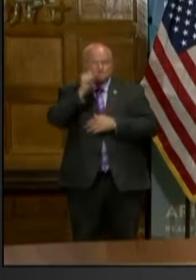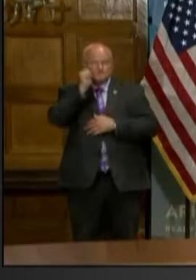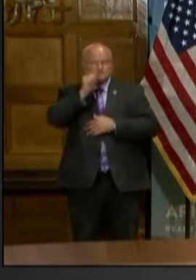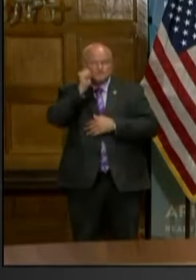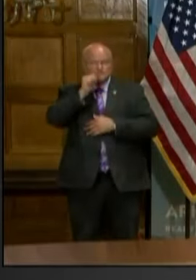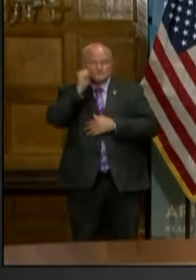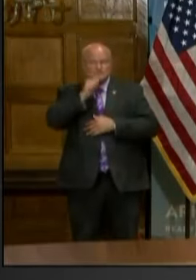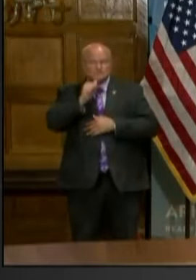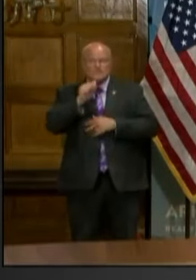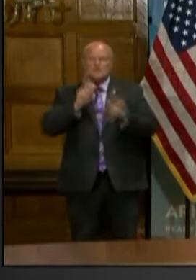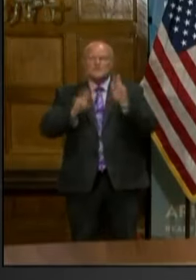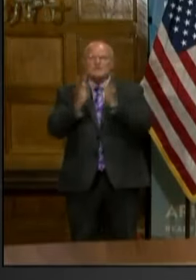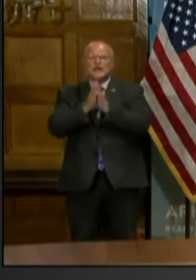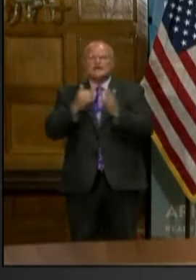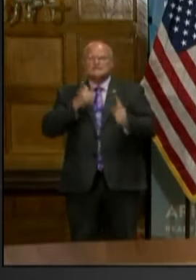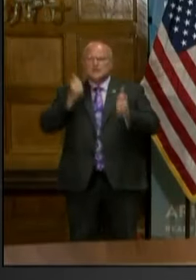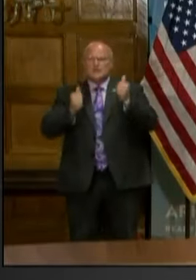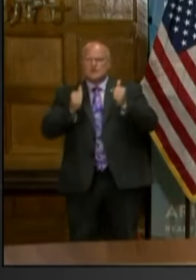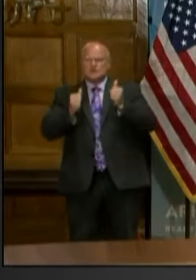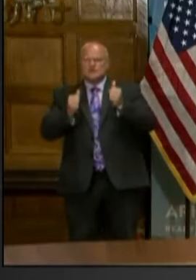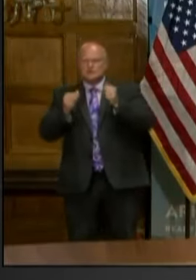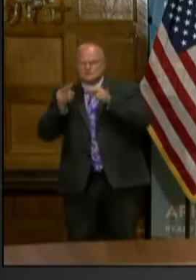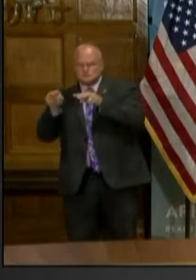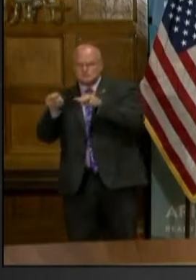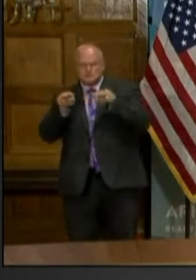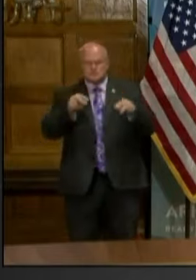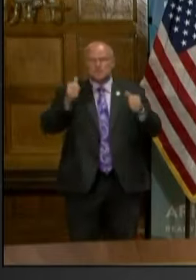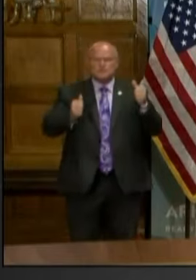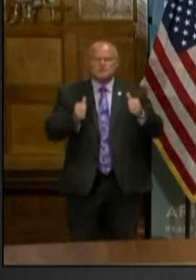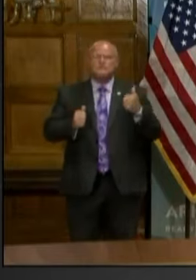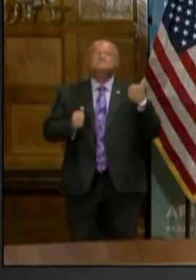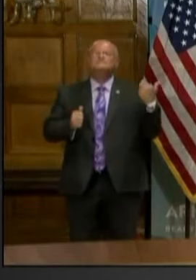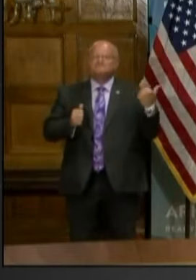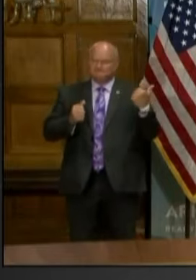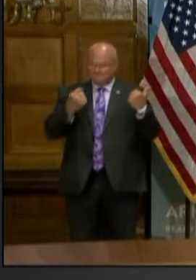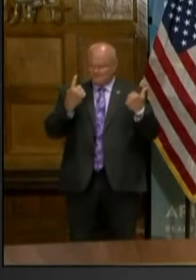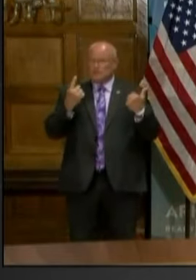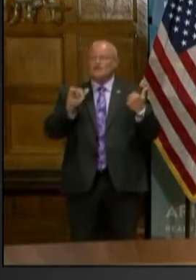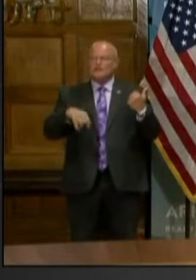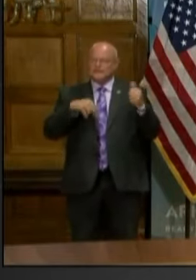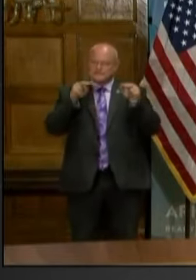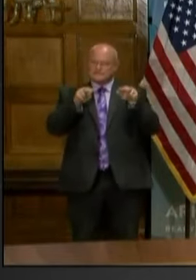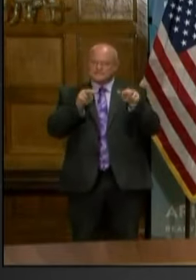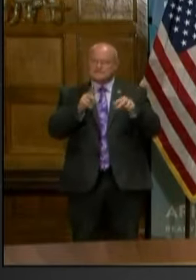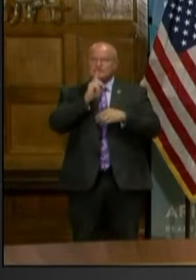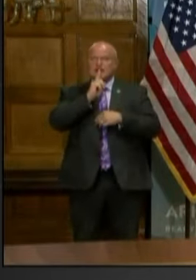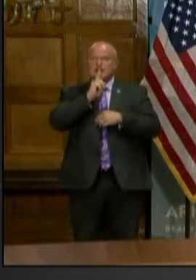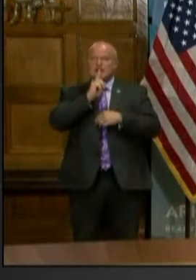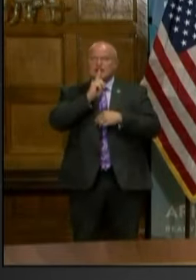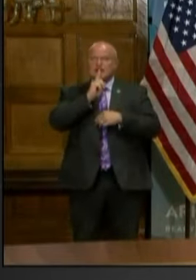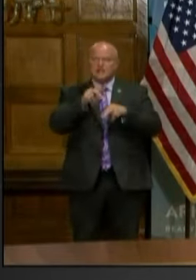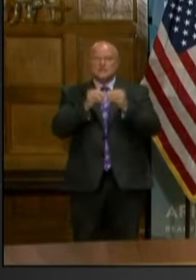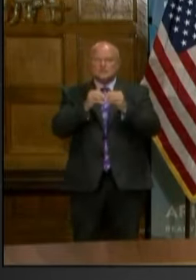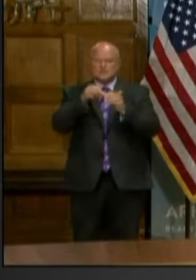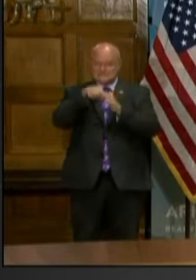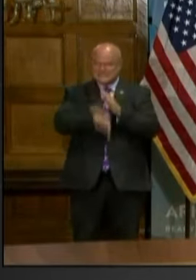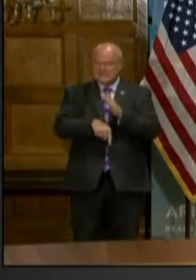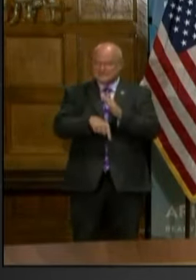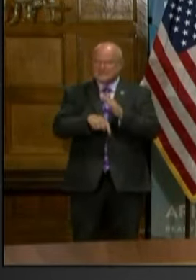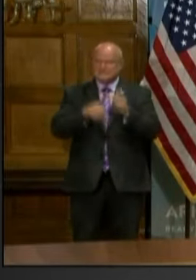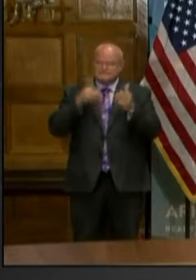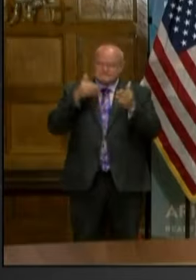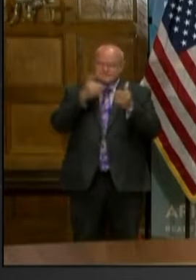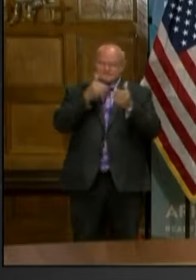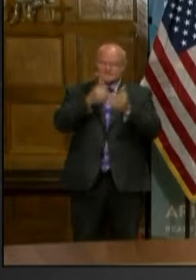day. People ask me, which one do you pay the most attention to? This is probably the one. I actually want to look at this more closely as